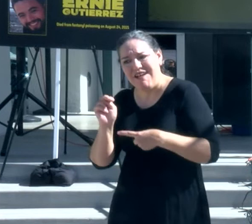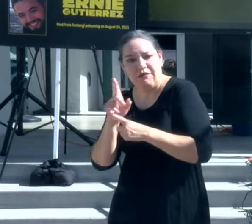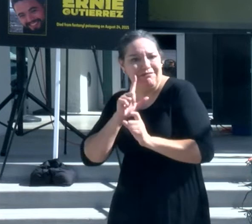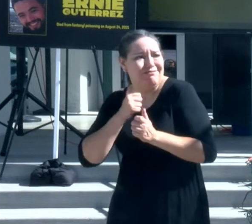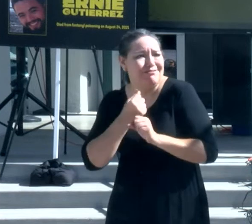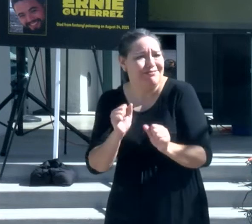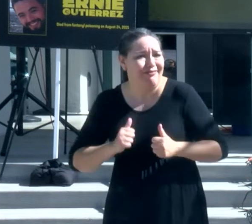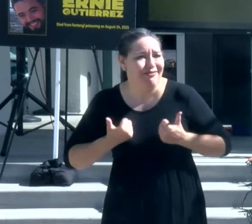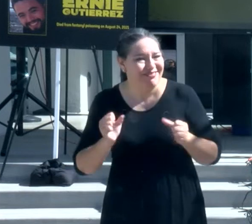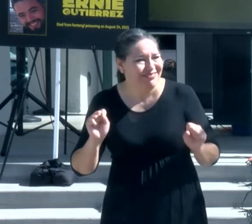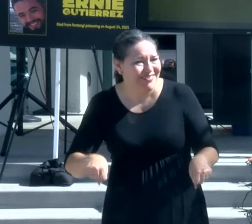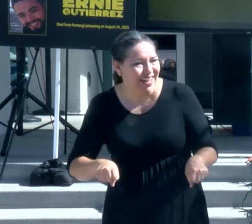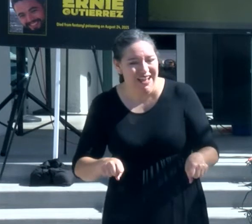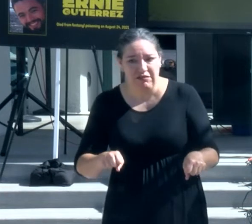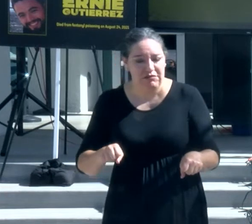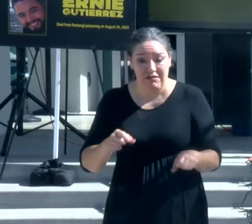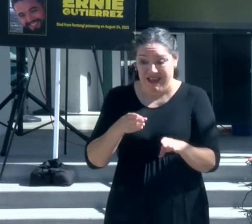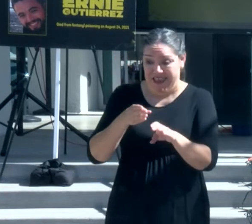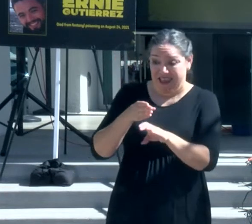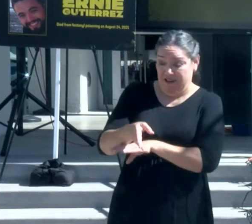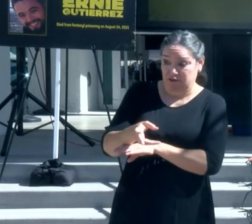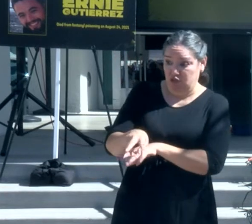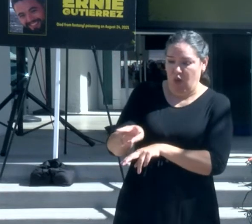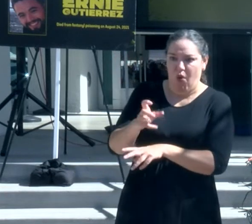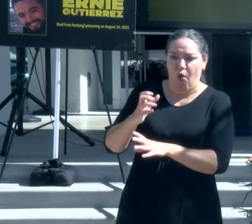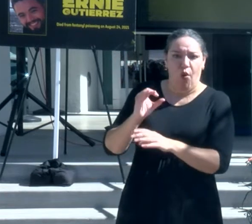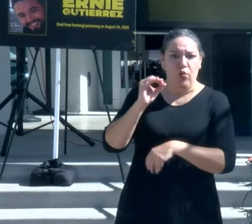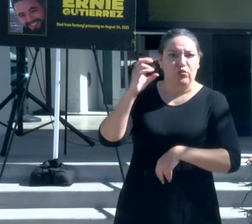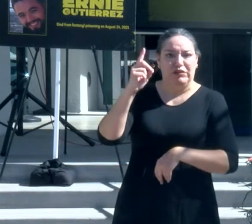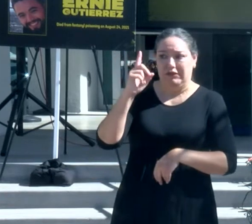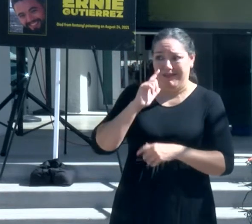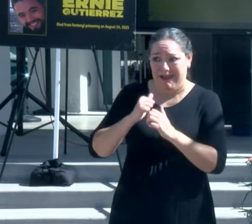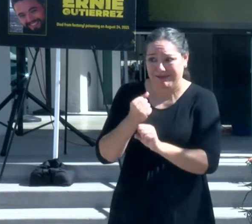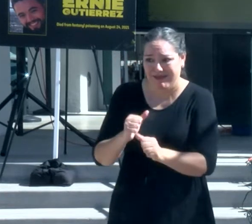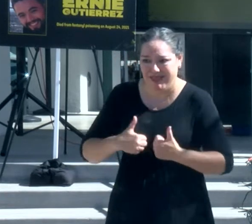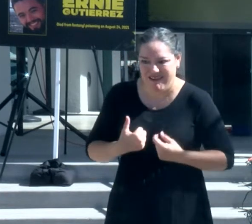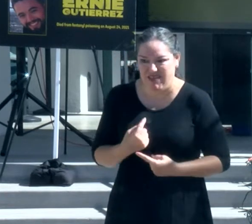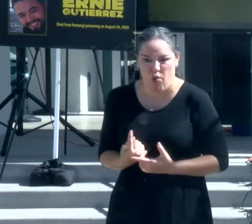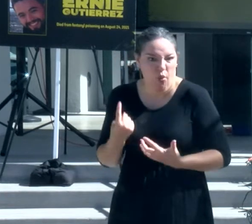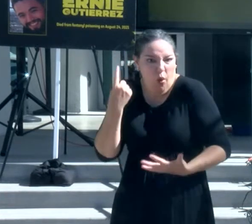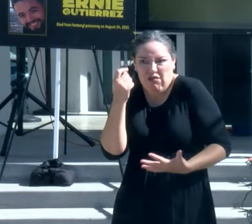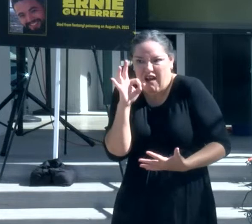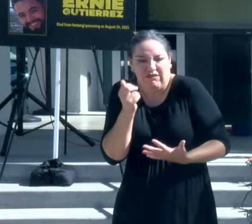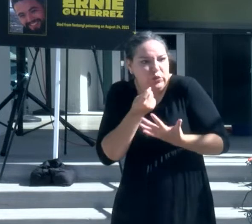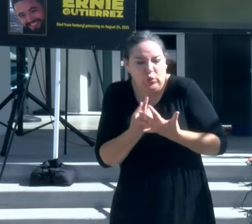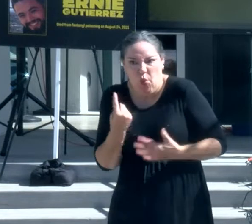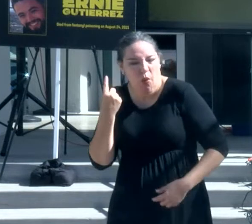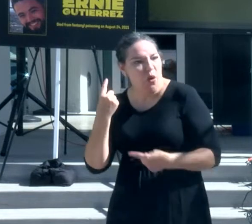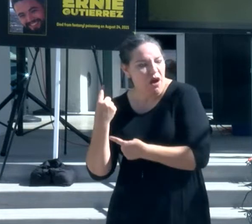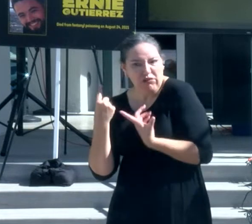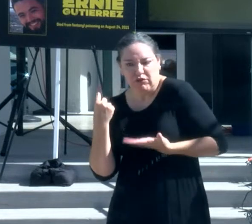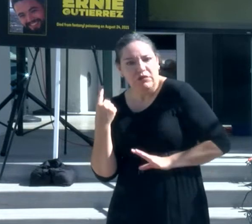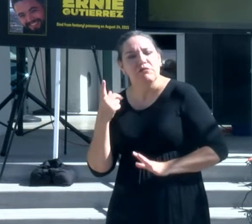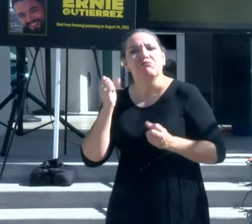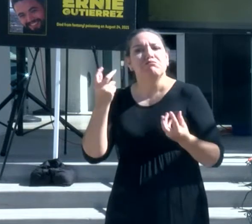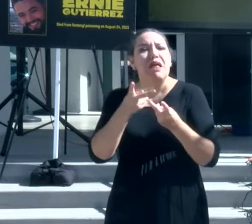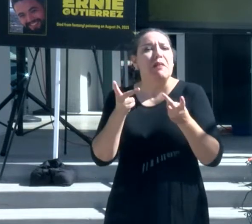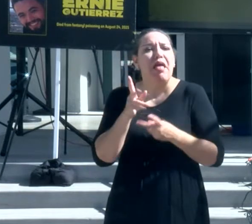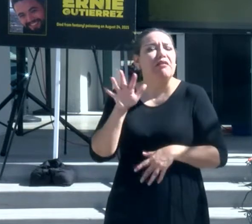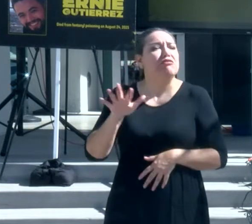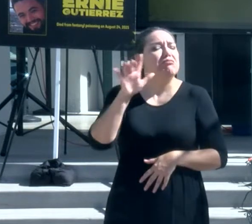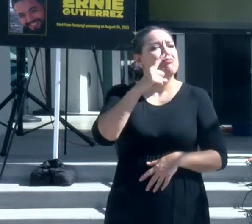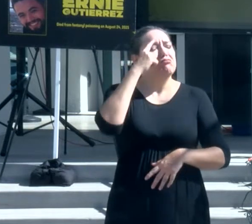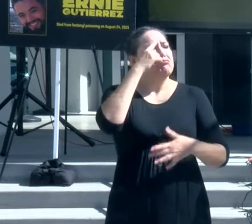one of the only things that you can use after an overdose to save a life. And so we do know that, many places that traditionally do not